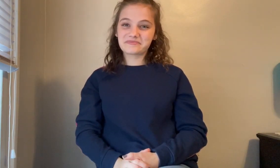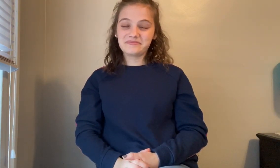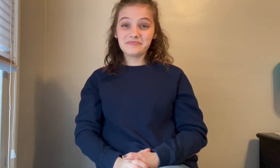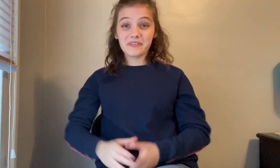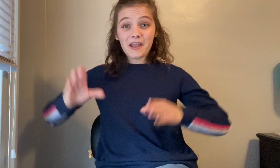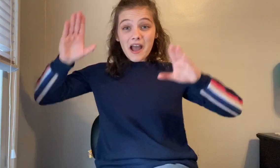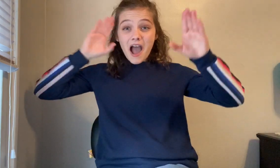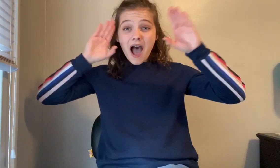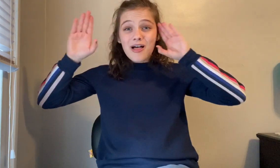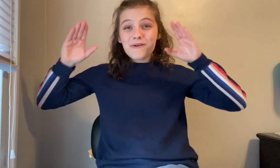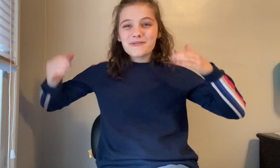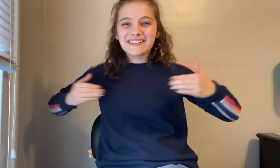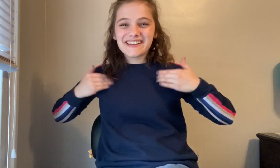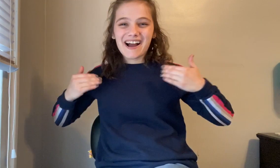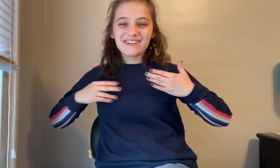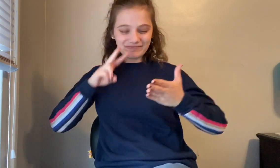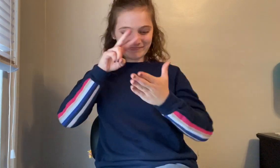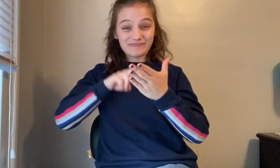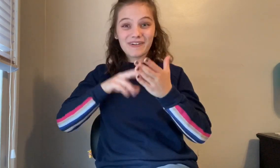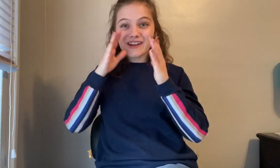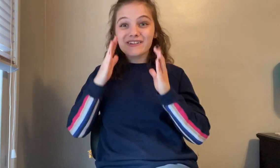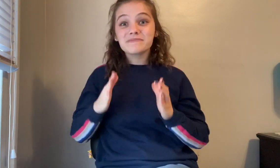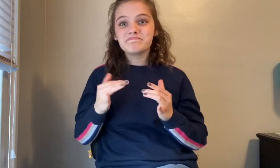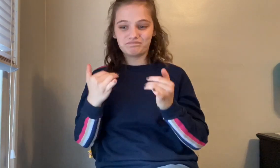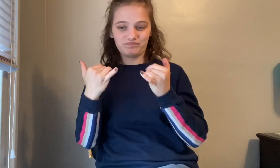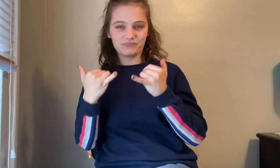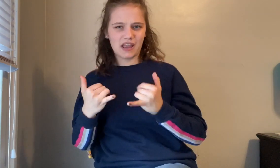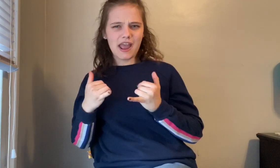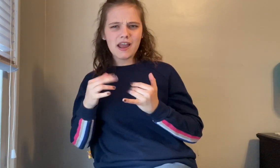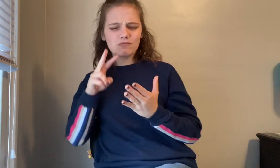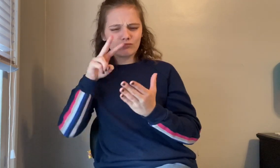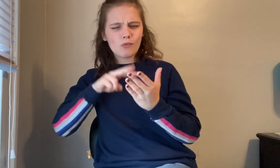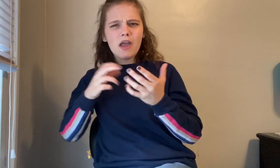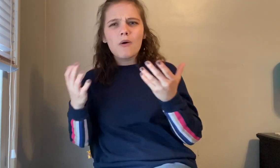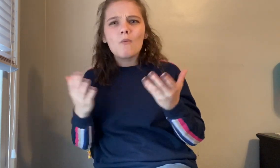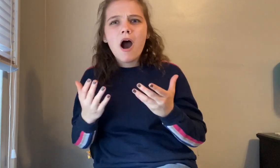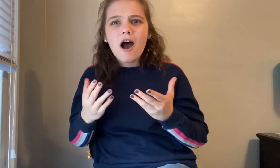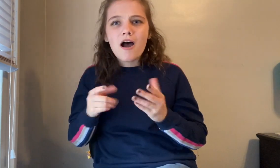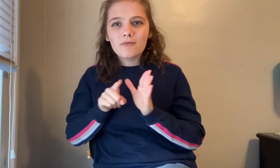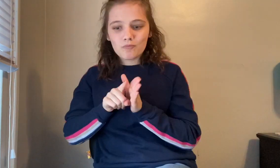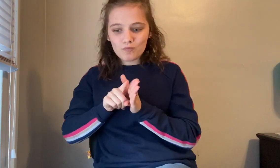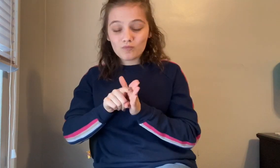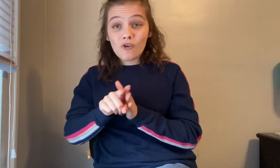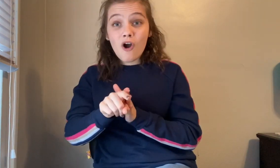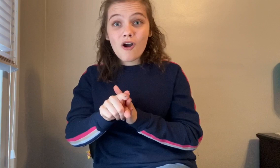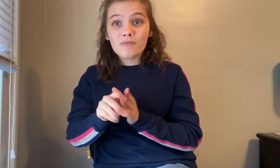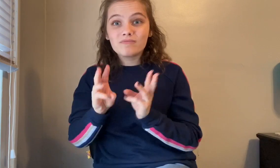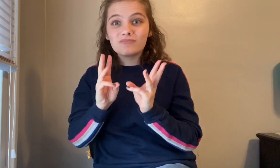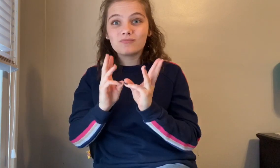Hello, little readers. Today we'll be reading Worm Weather by Jean Taft.